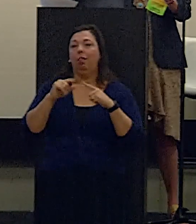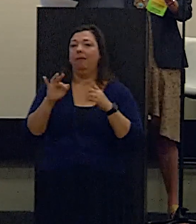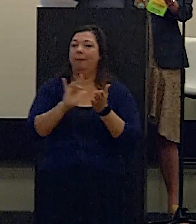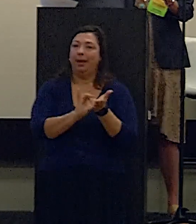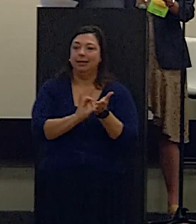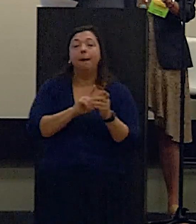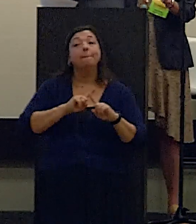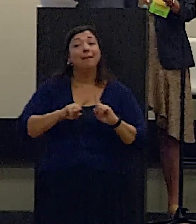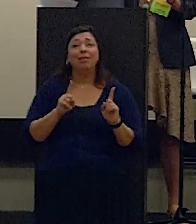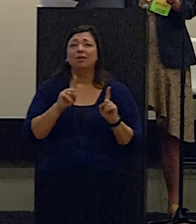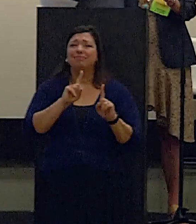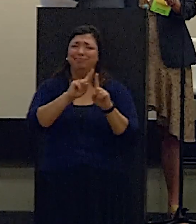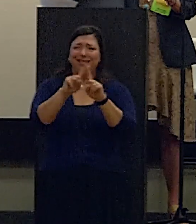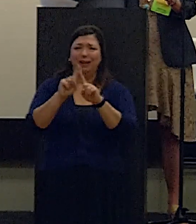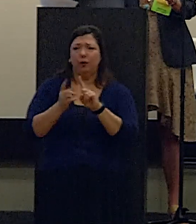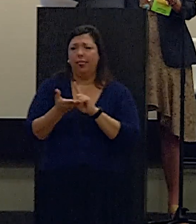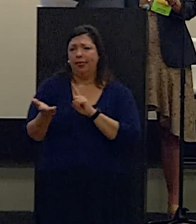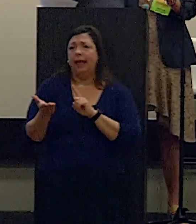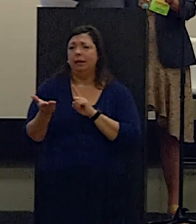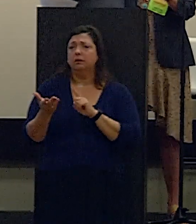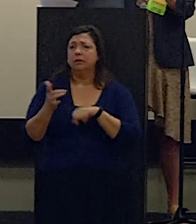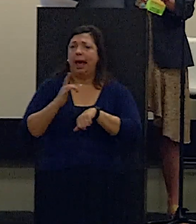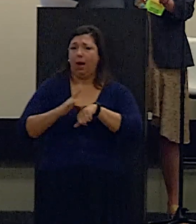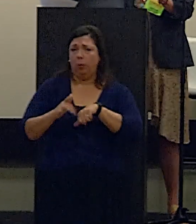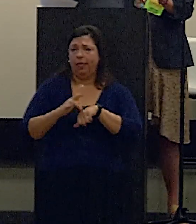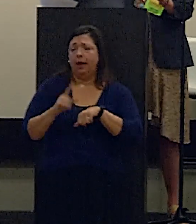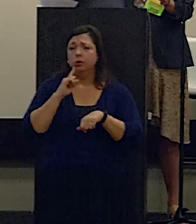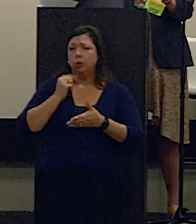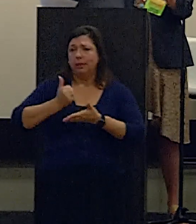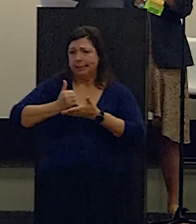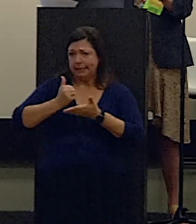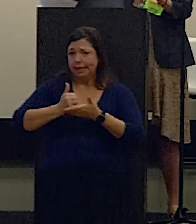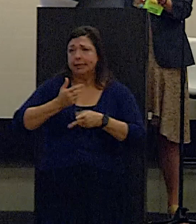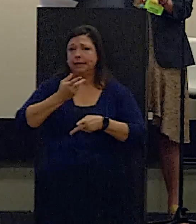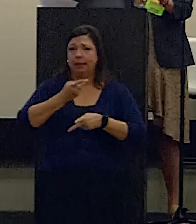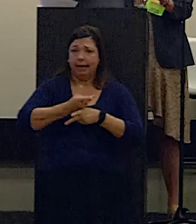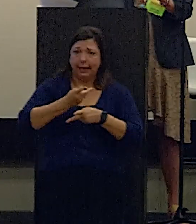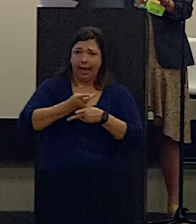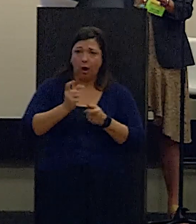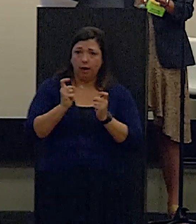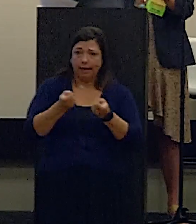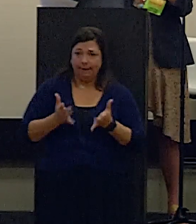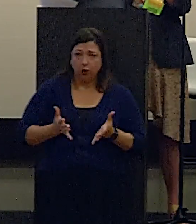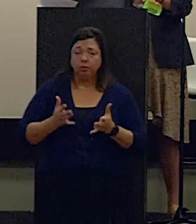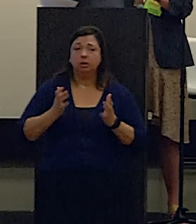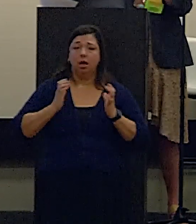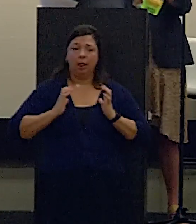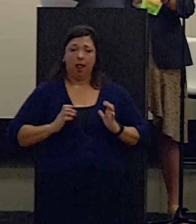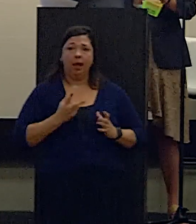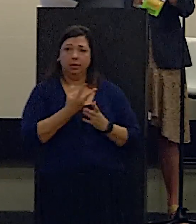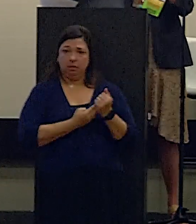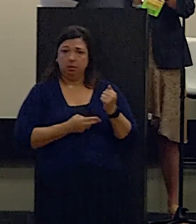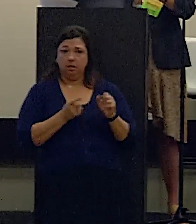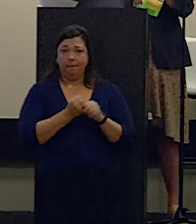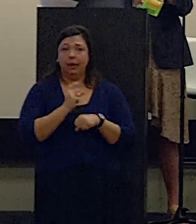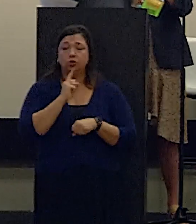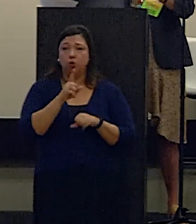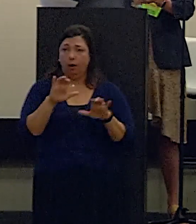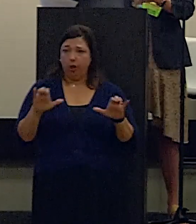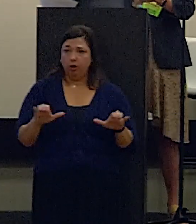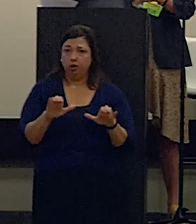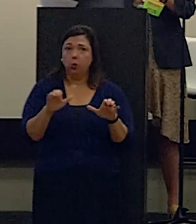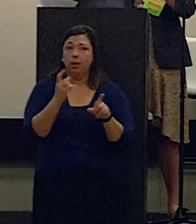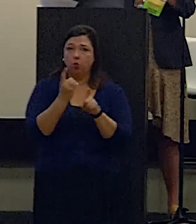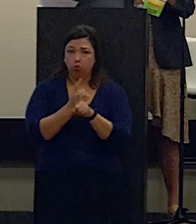all kinds of things out there to assist your caregivers and your clients to make sure that they're doing